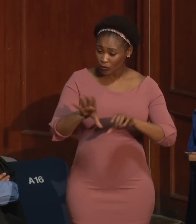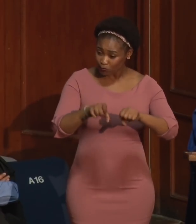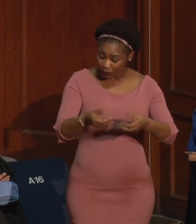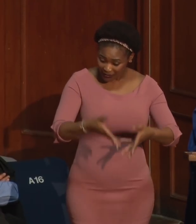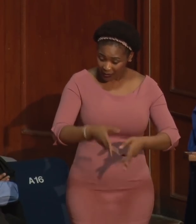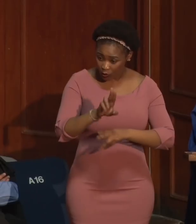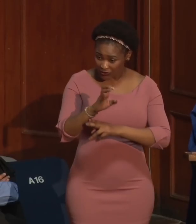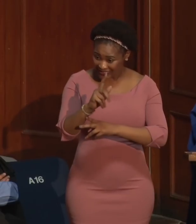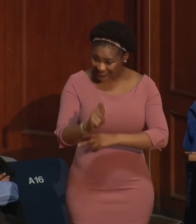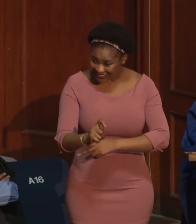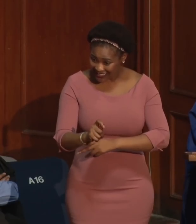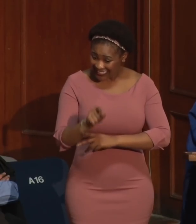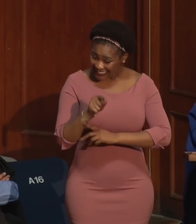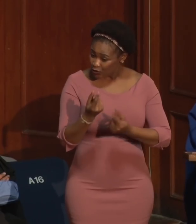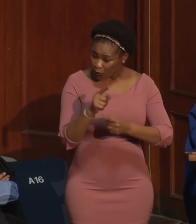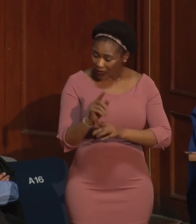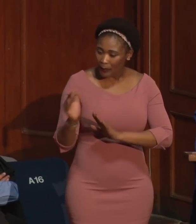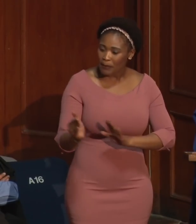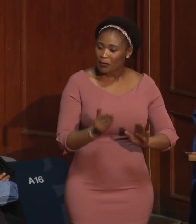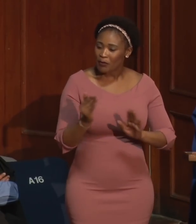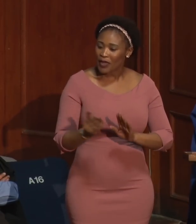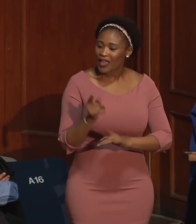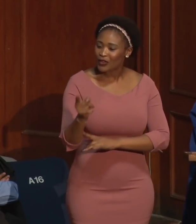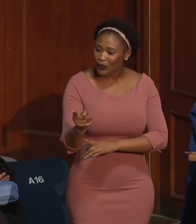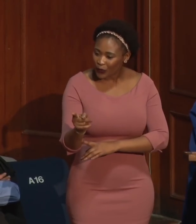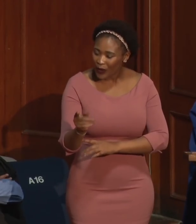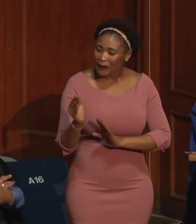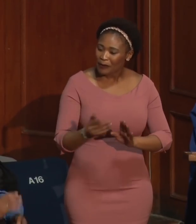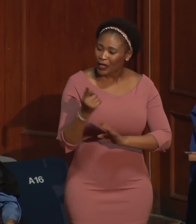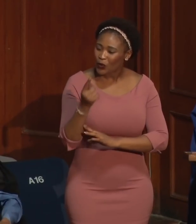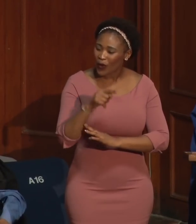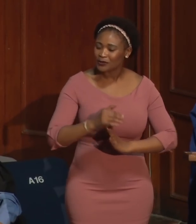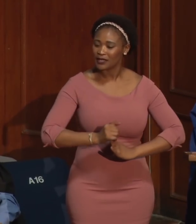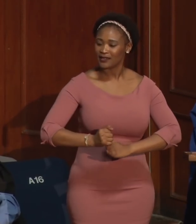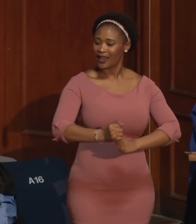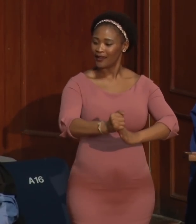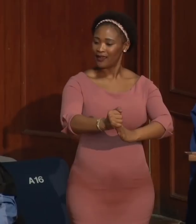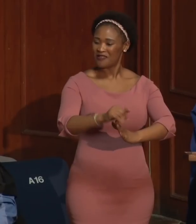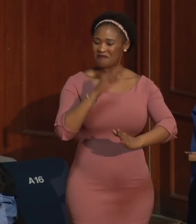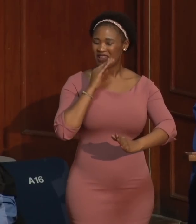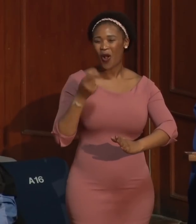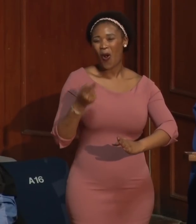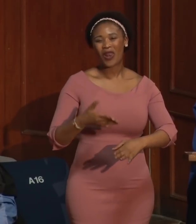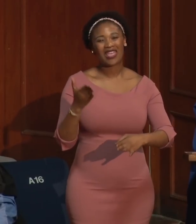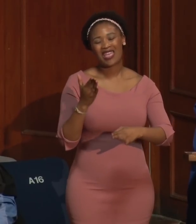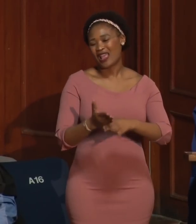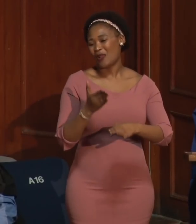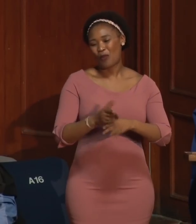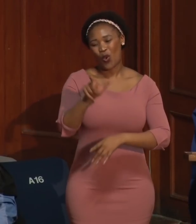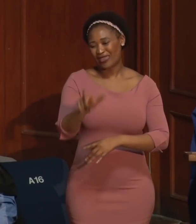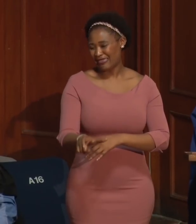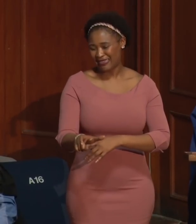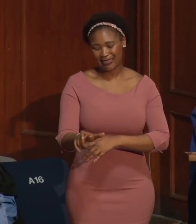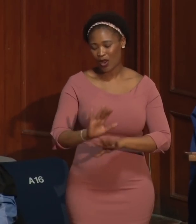UCT has prepared you to be a trailblazer and not just an employee or a job seeker. So